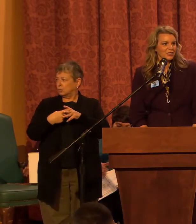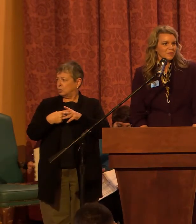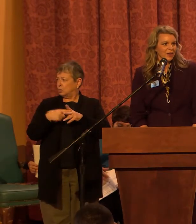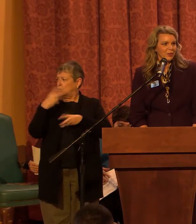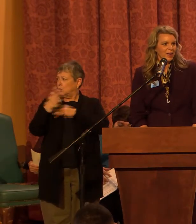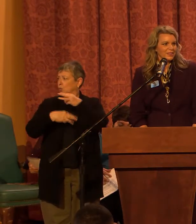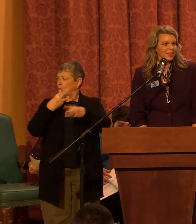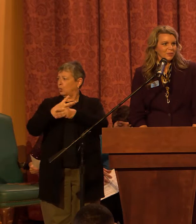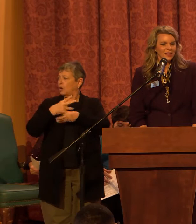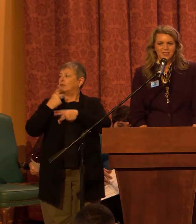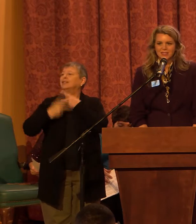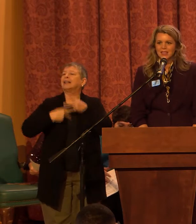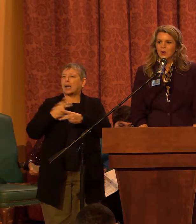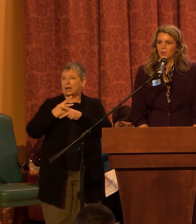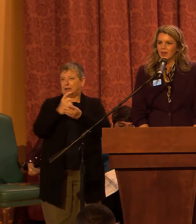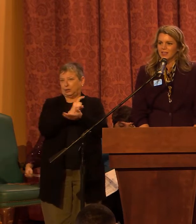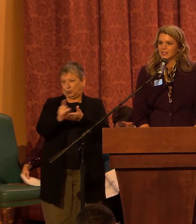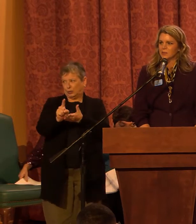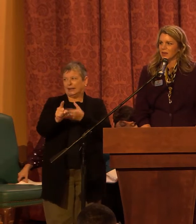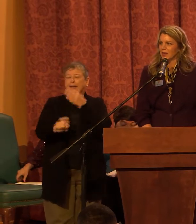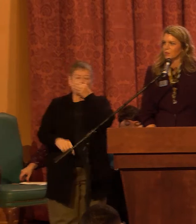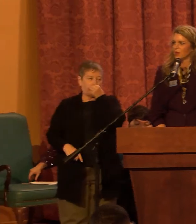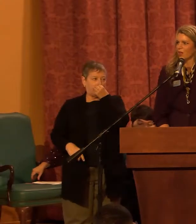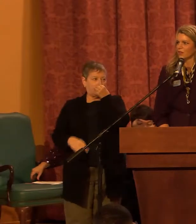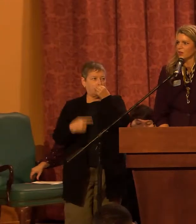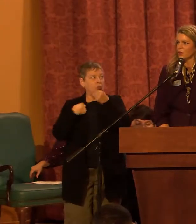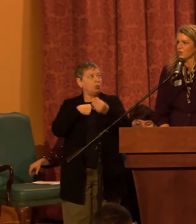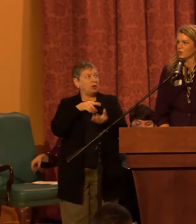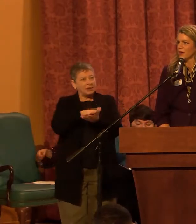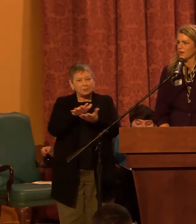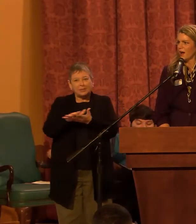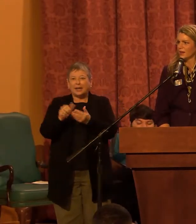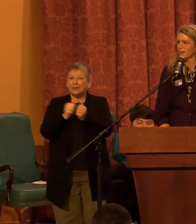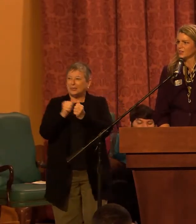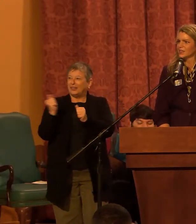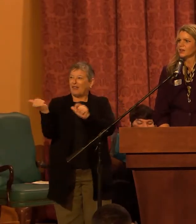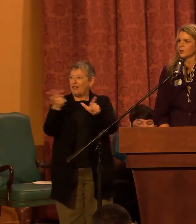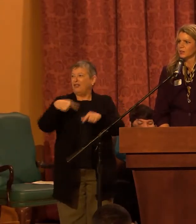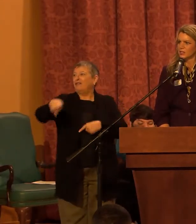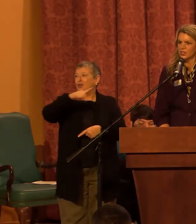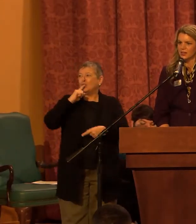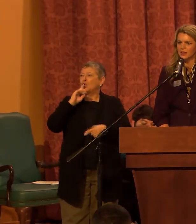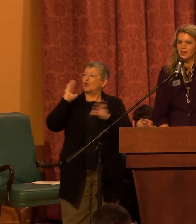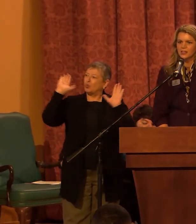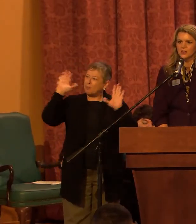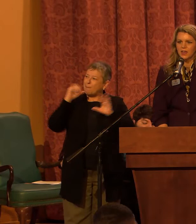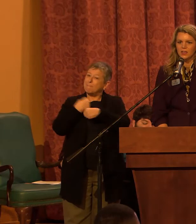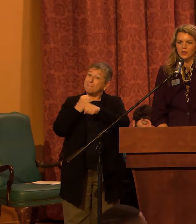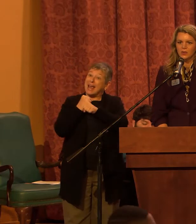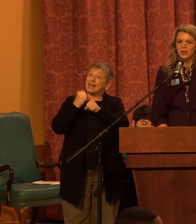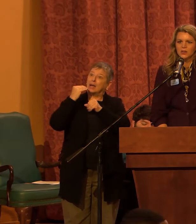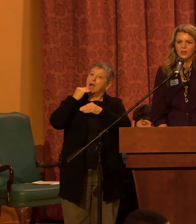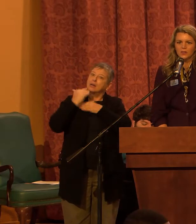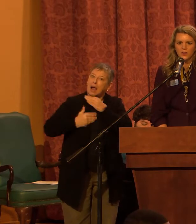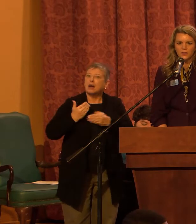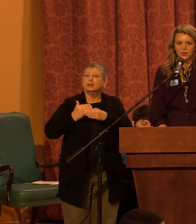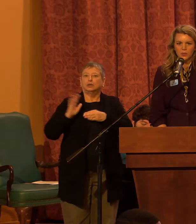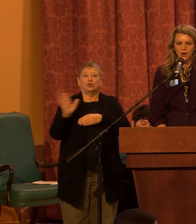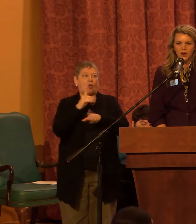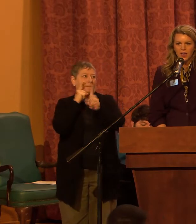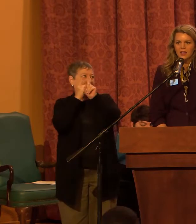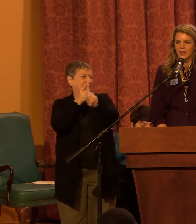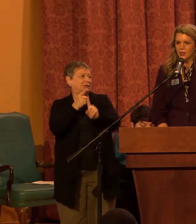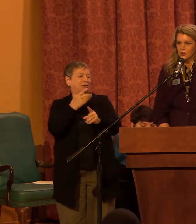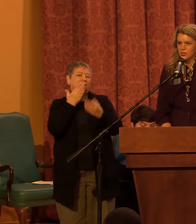can't imagine a better way to celebrate this week than spending it with all of you who have made kindness your mission. So thank you to all of you for